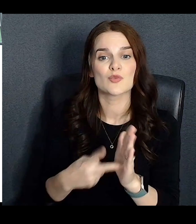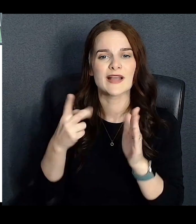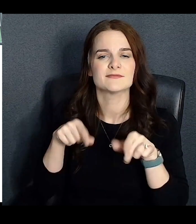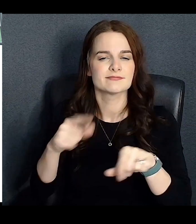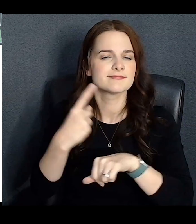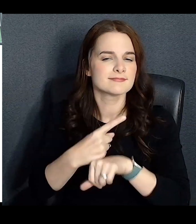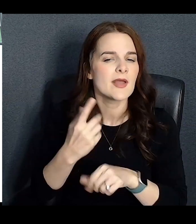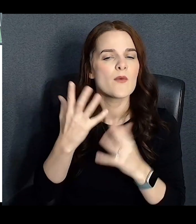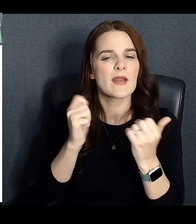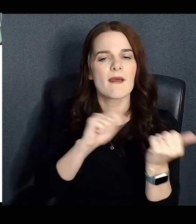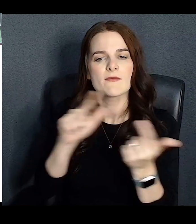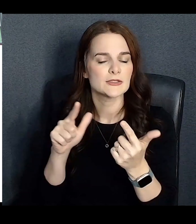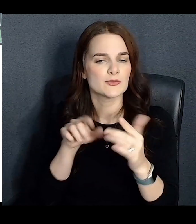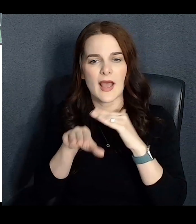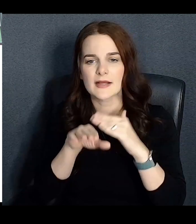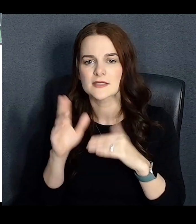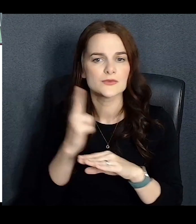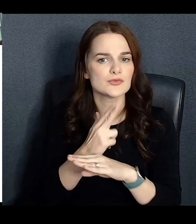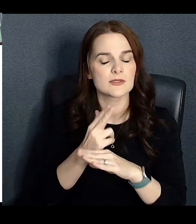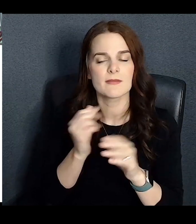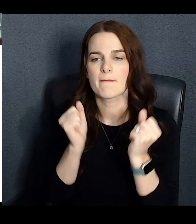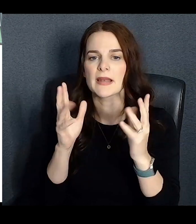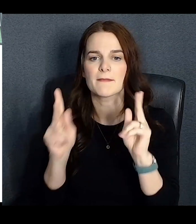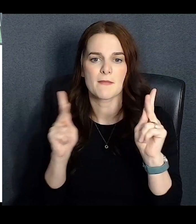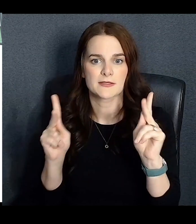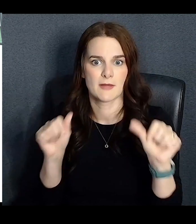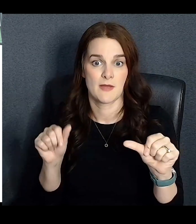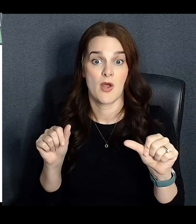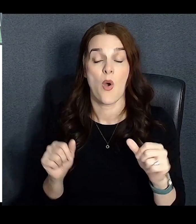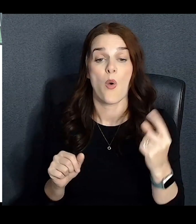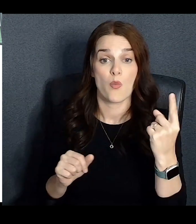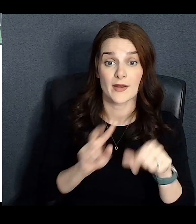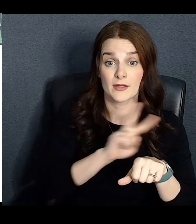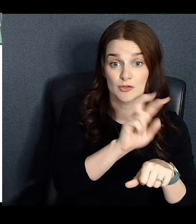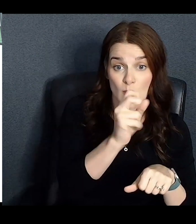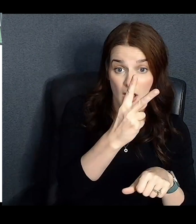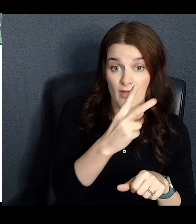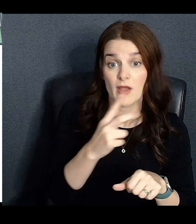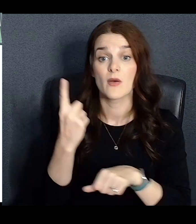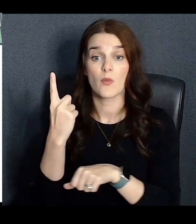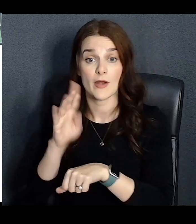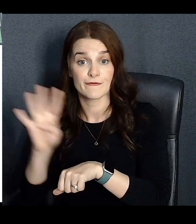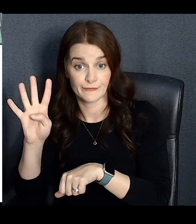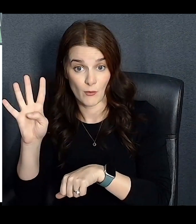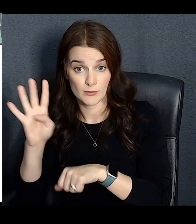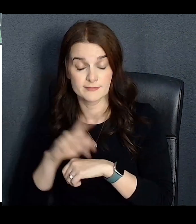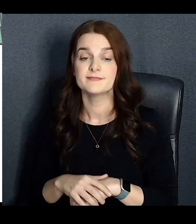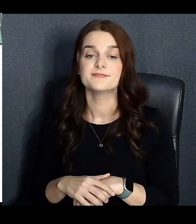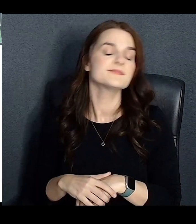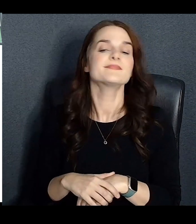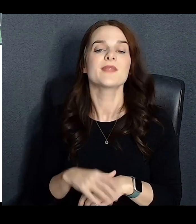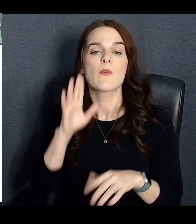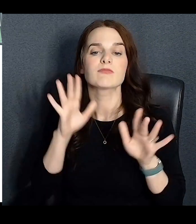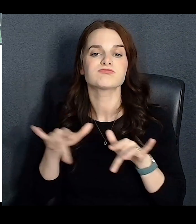times in the day. We want everyone to be able to access these at, as many people as possible. So we do one at 12 o'clock and one at 4 o'clock. But we also